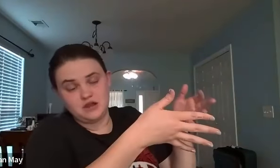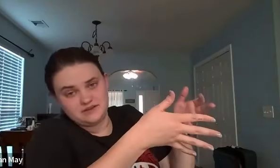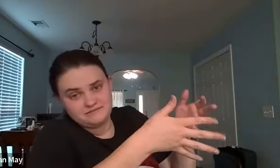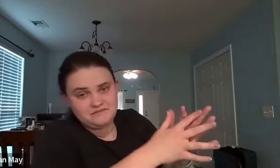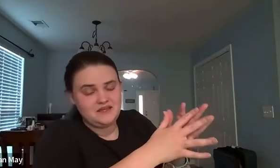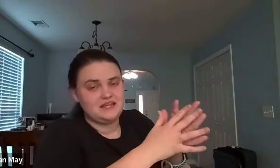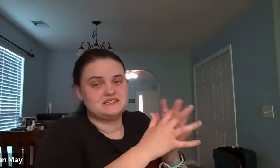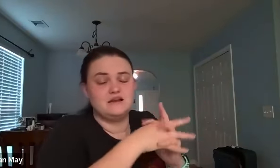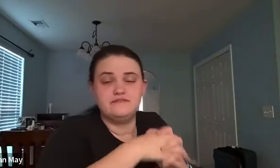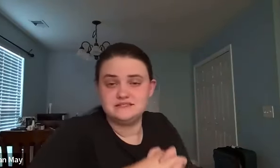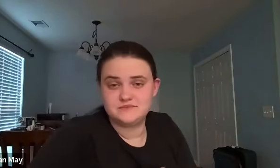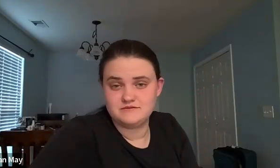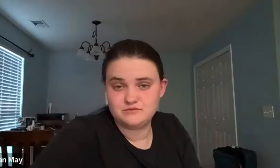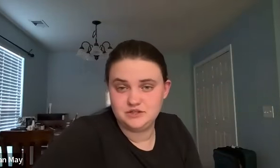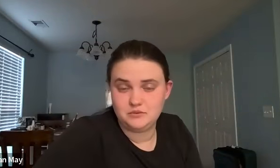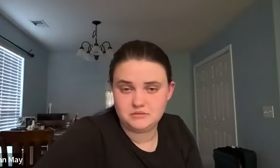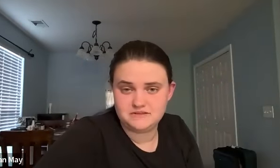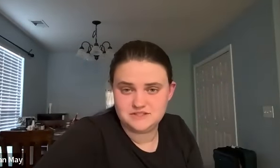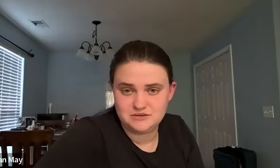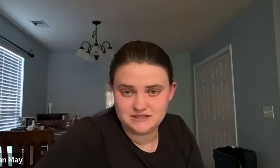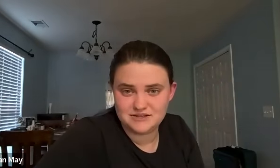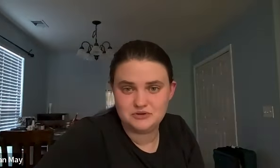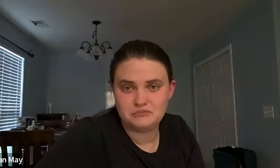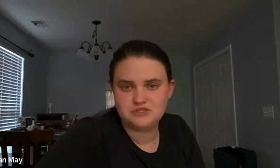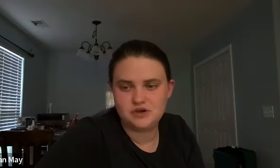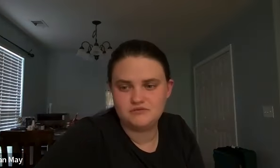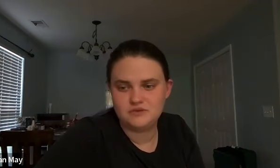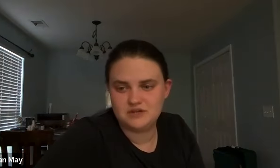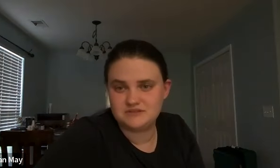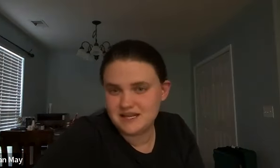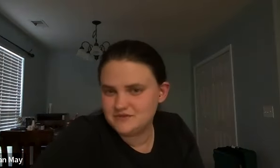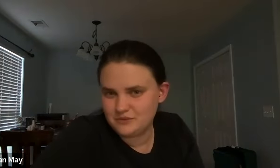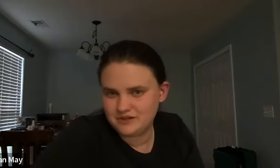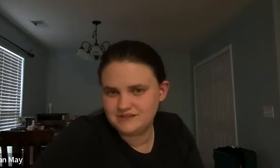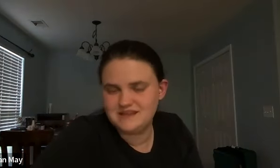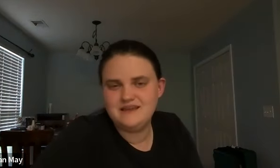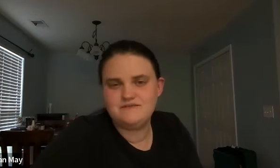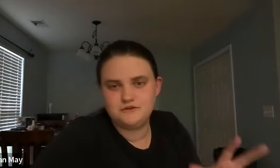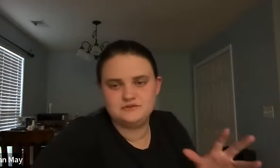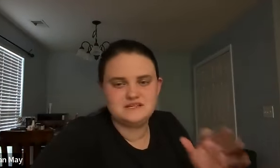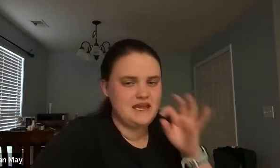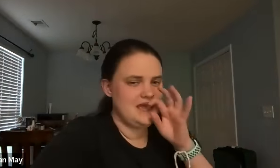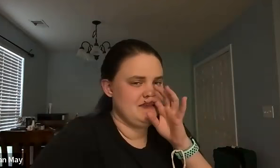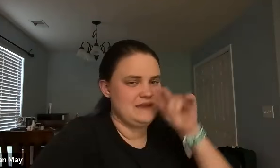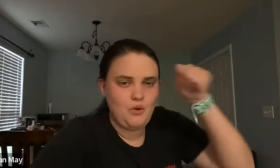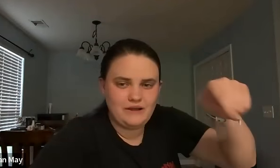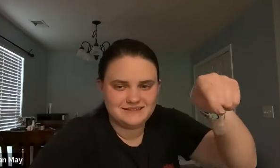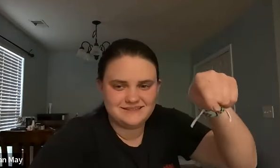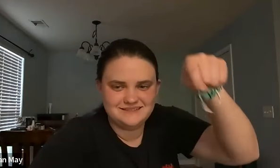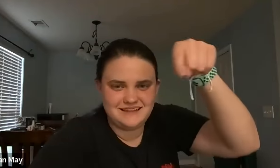it. It's kind of fun sometimes when you work with students who don't fully know signs for words, for foods, and they like